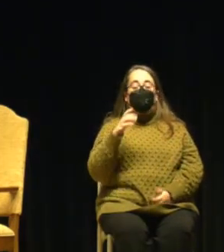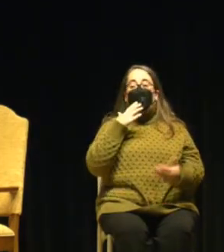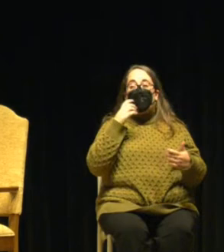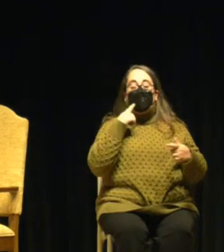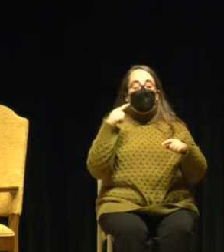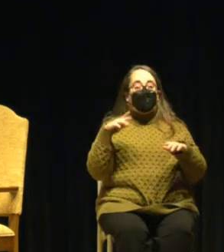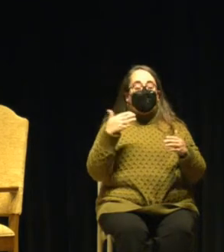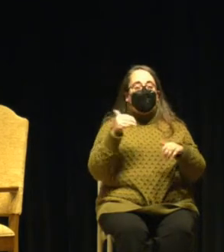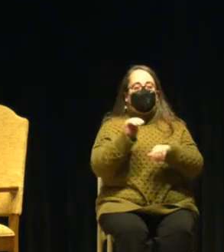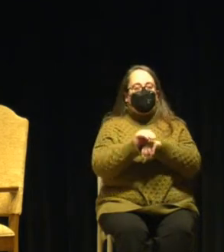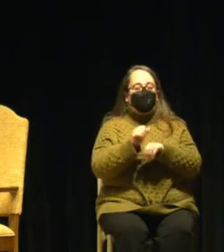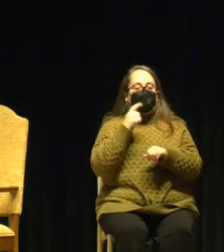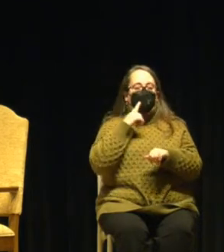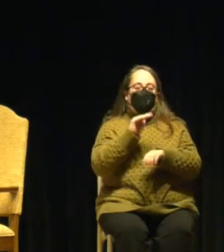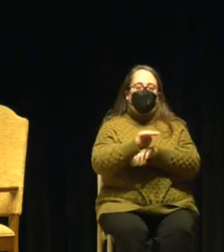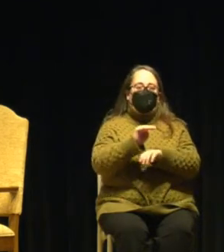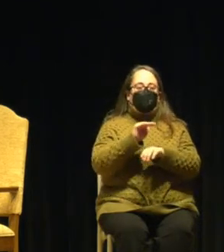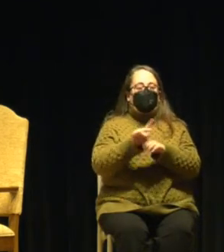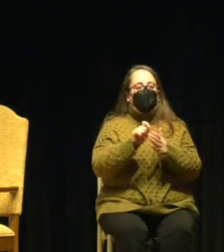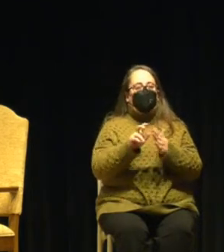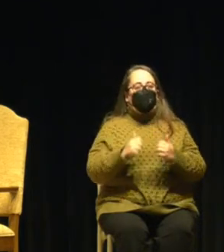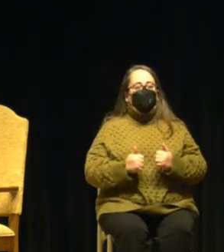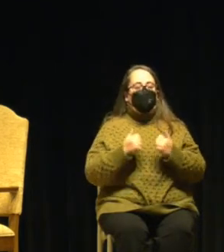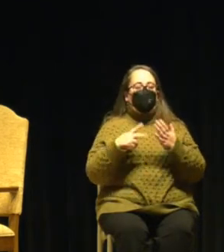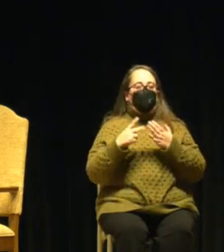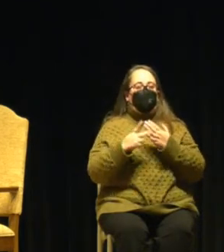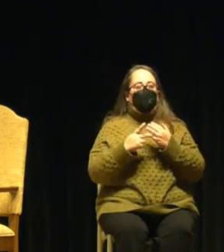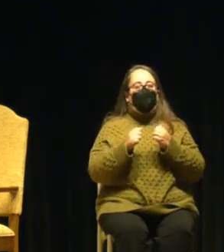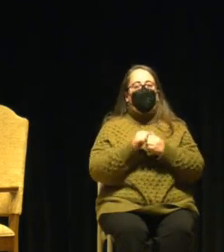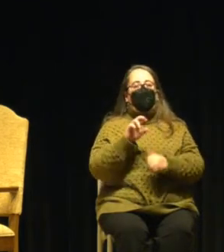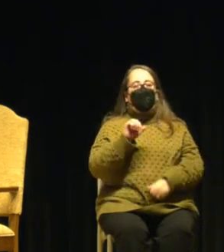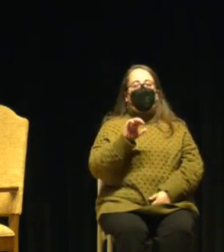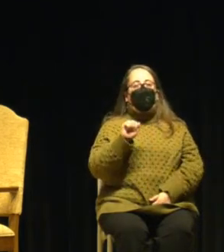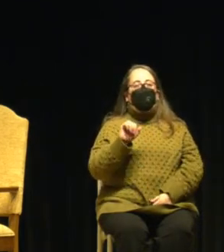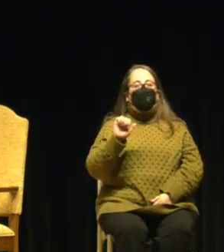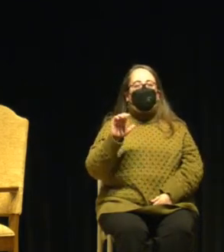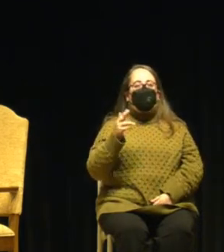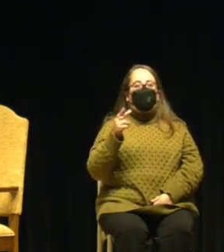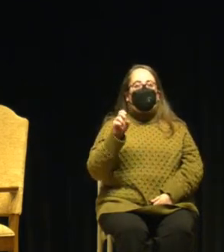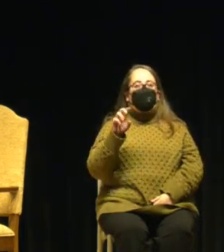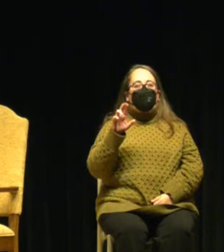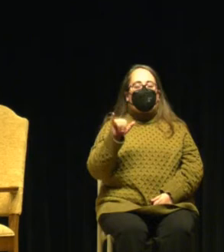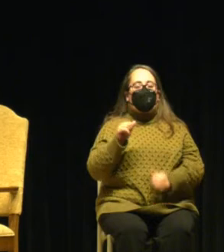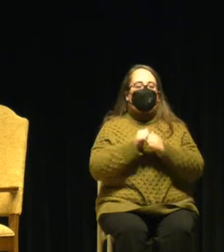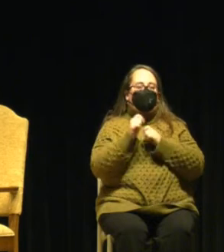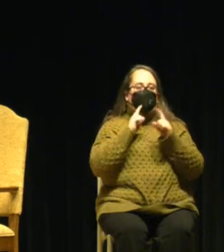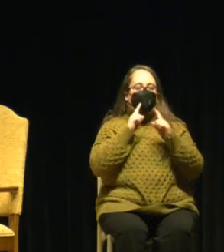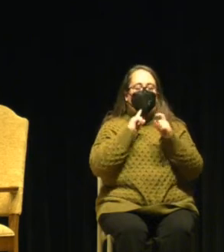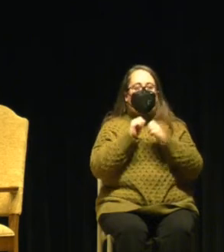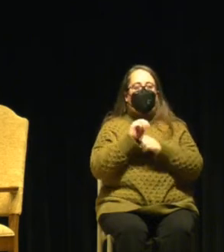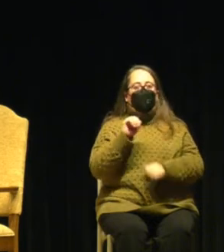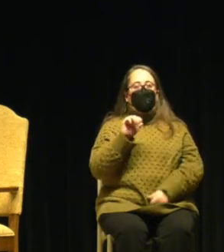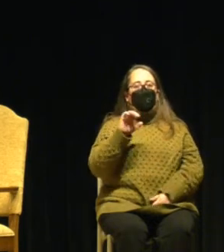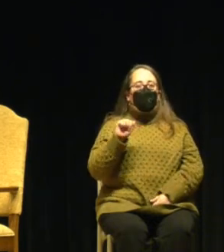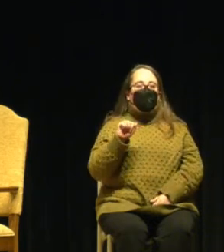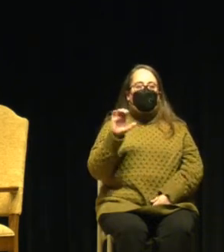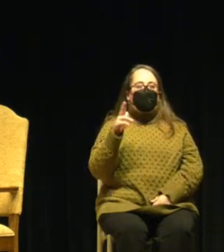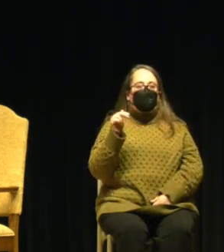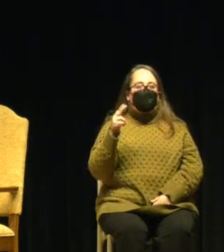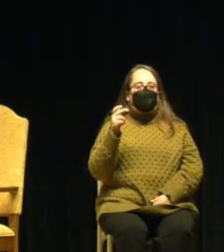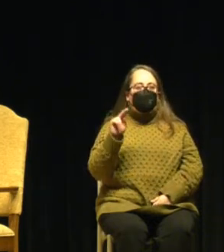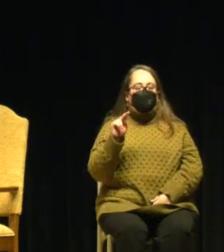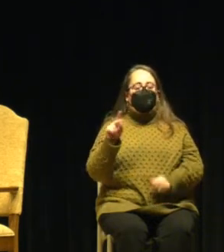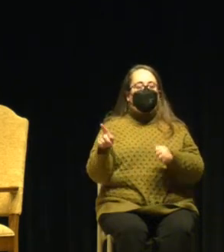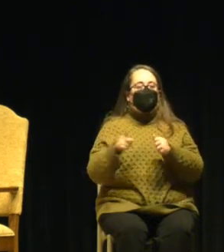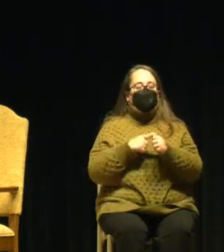for joining us for this evening's Writers Live program with Rabia Chaudry, joined in conversation with Marcia Chatelain.